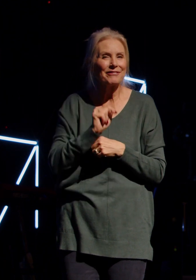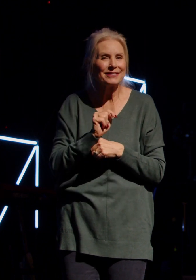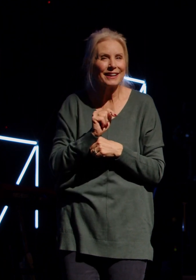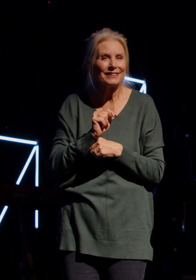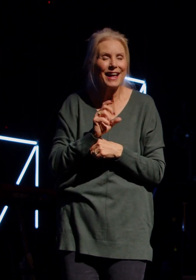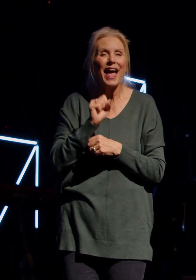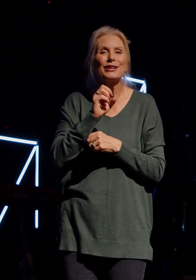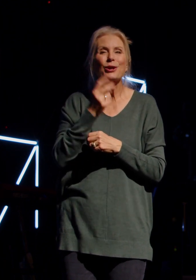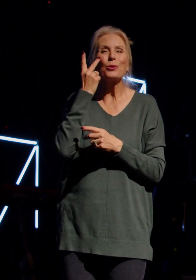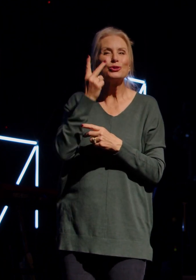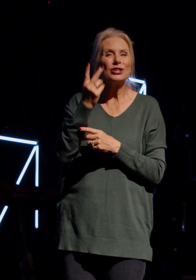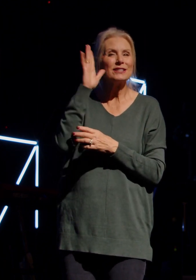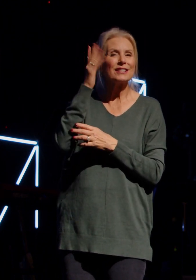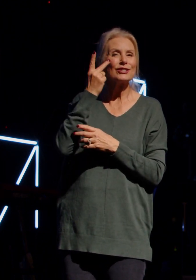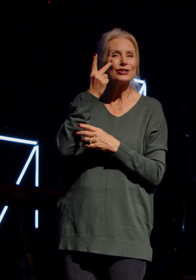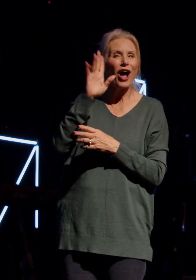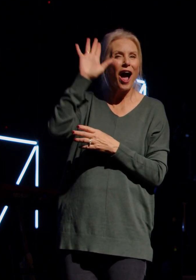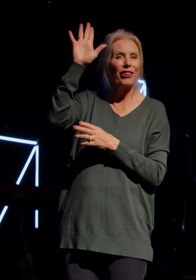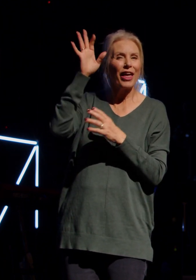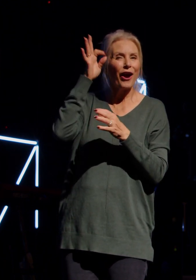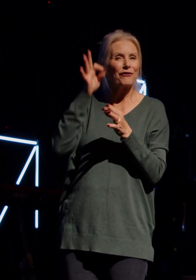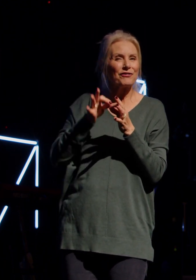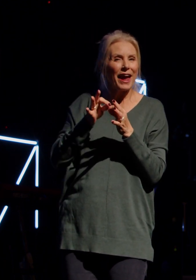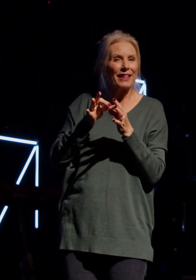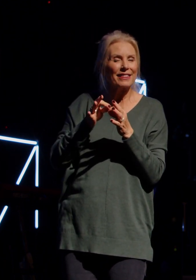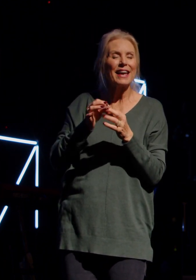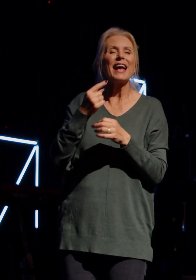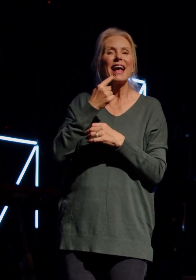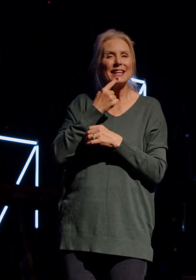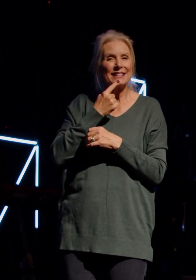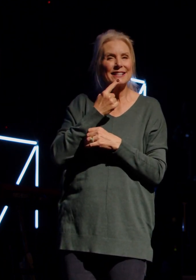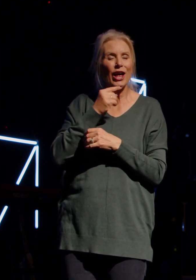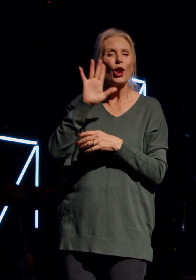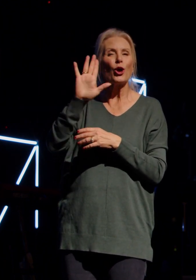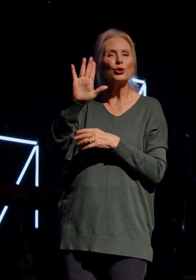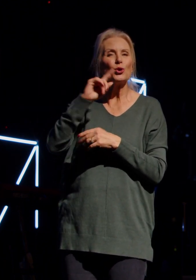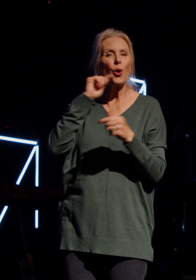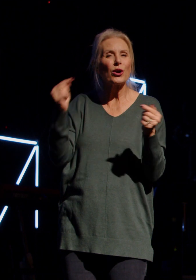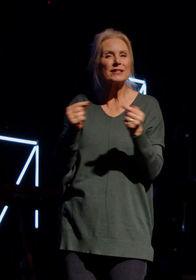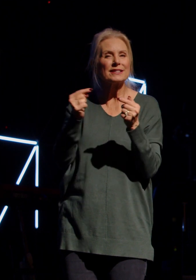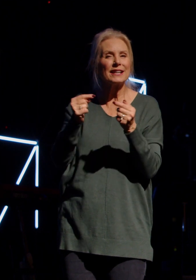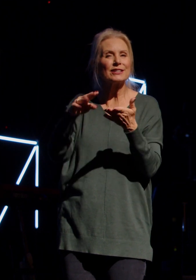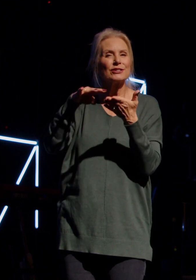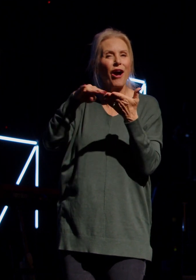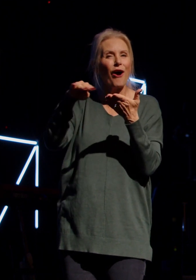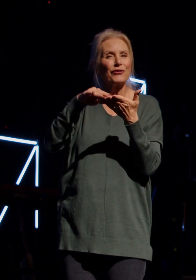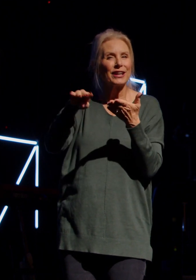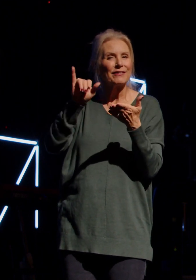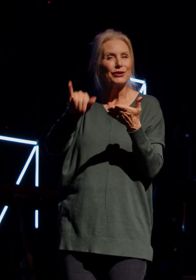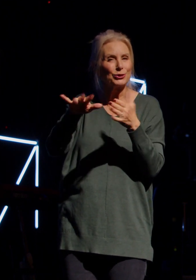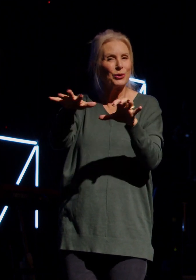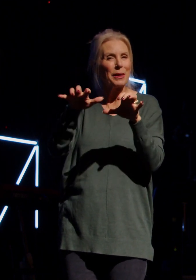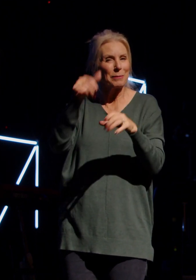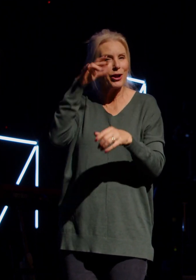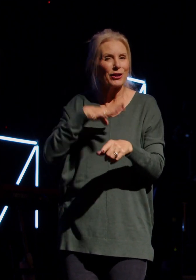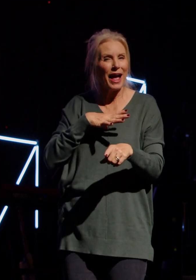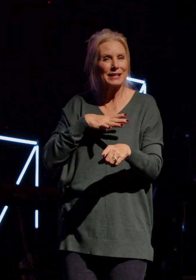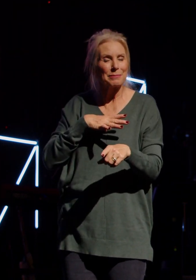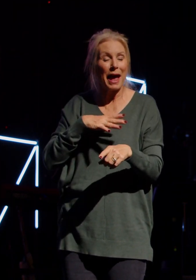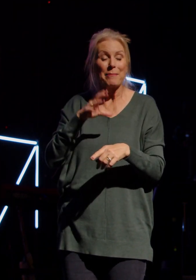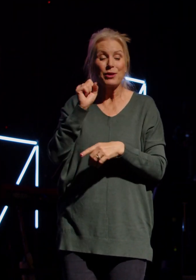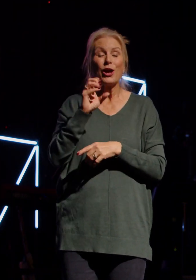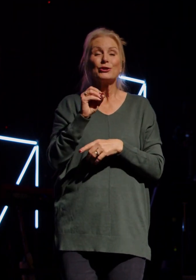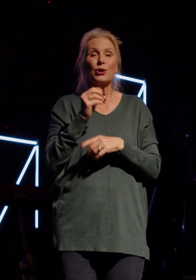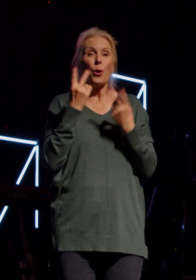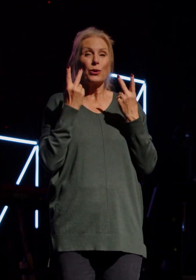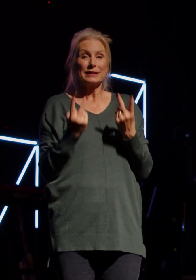faith, he looked at the man and said, "Your sins are forgiven." Point number 3, again, Jesus, forgiver of sins. Now,